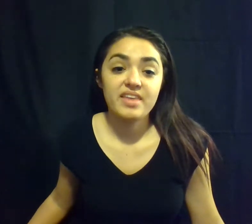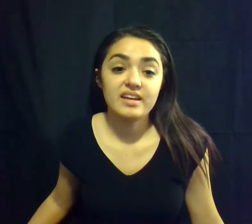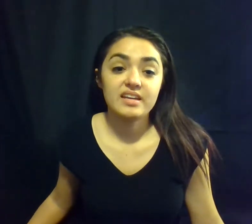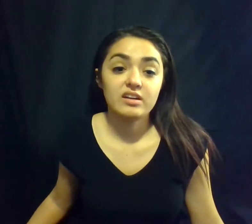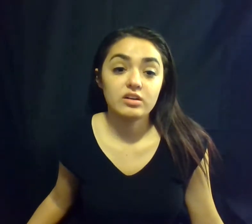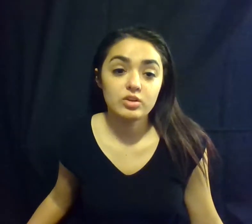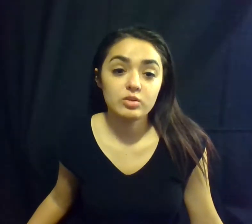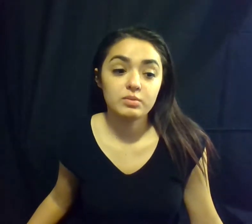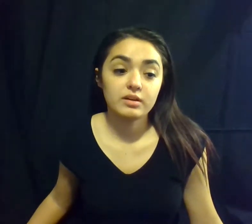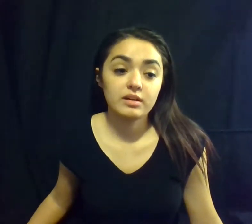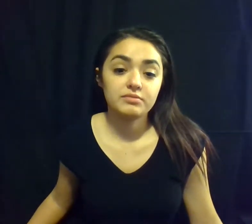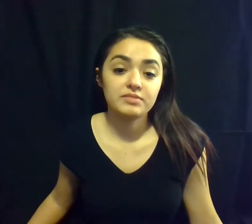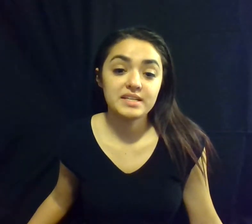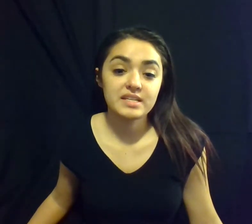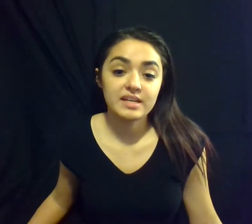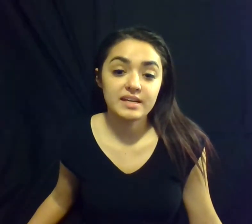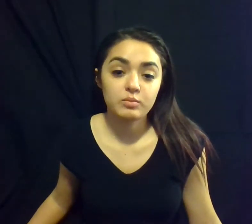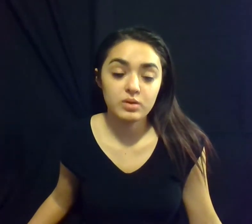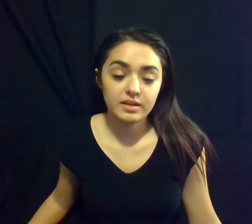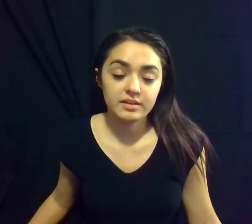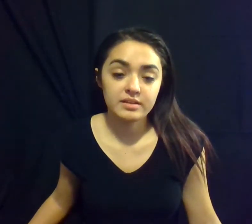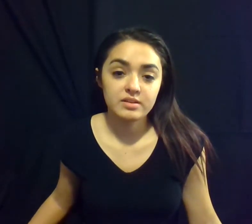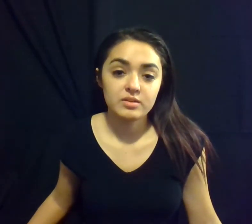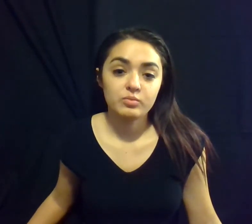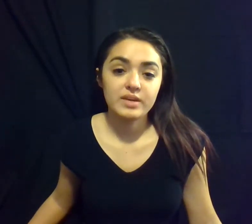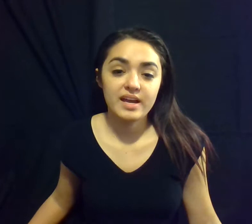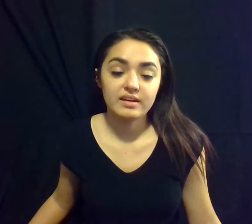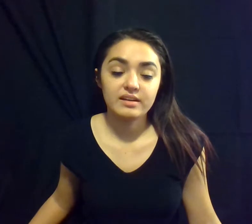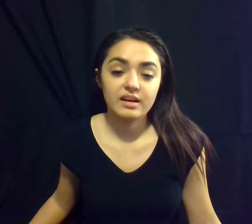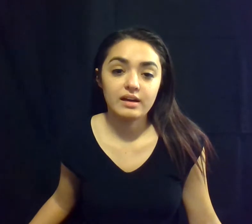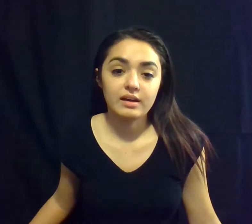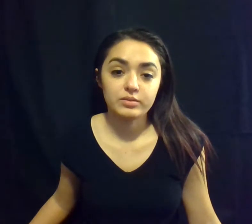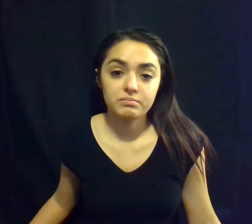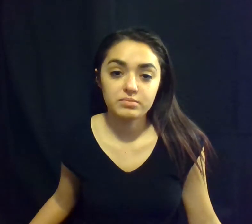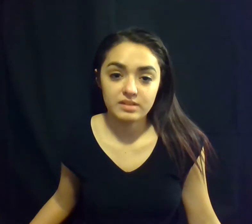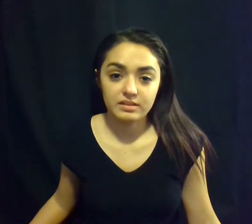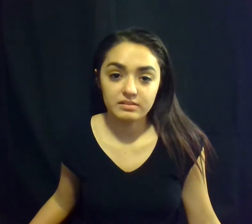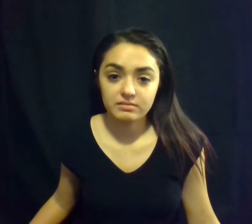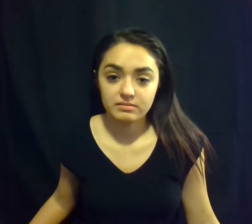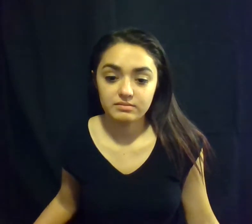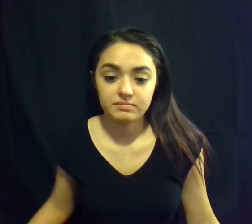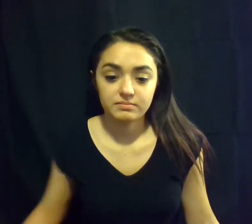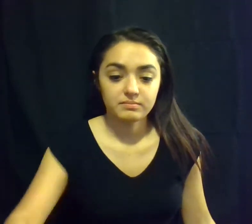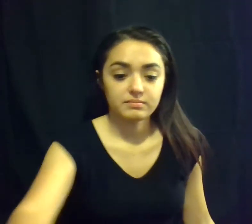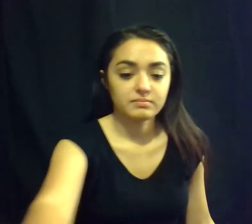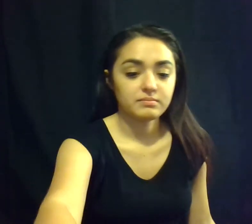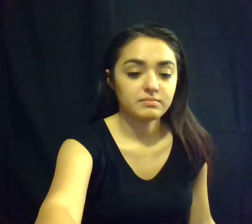in October of 1991, we had our son.